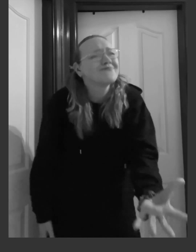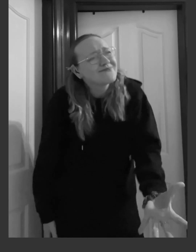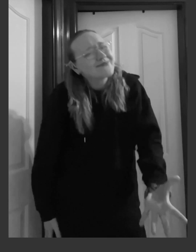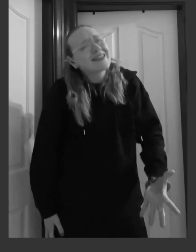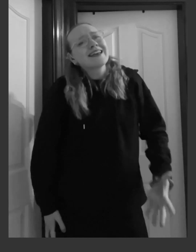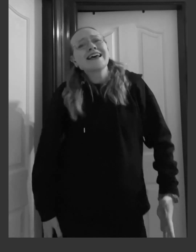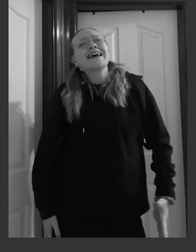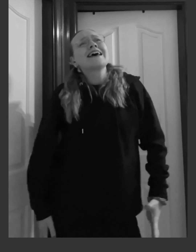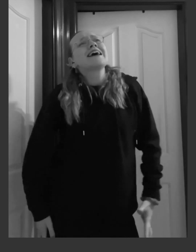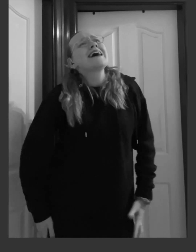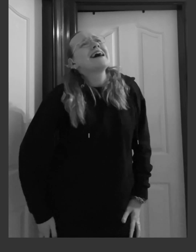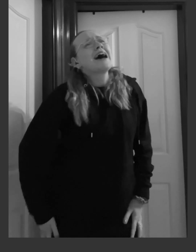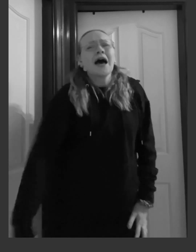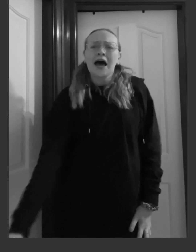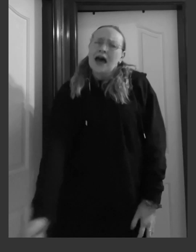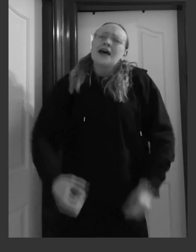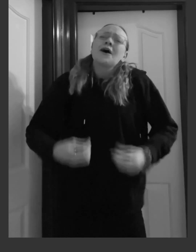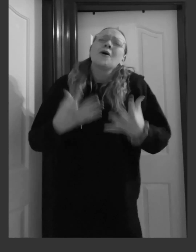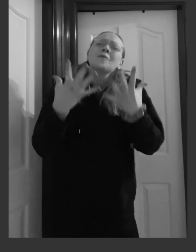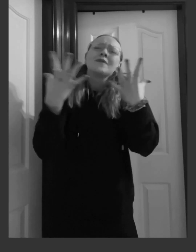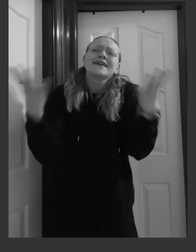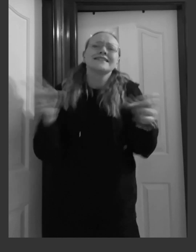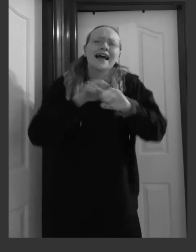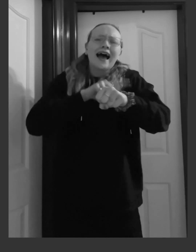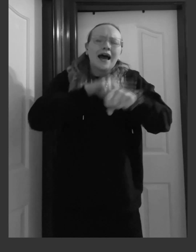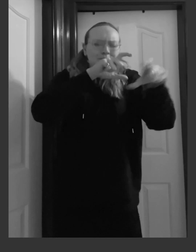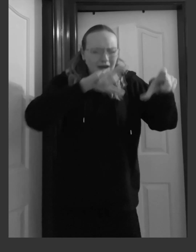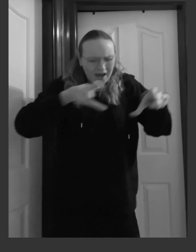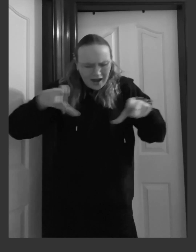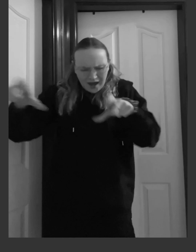Much time has passed between us